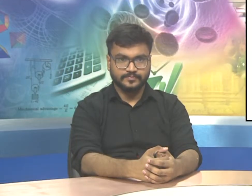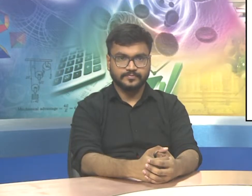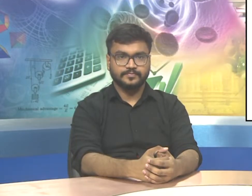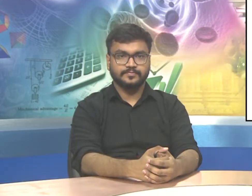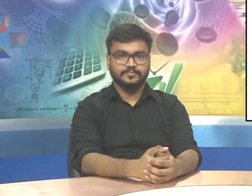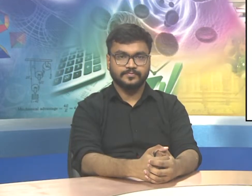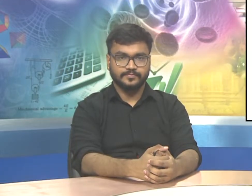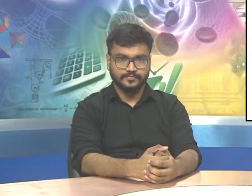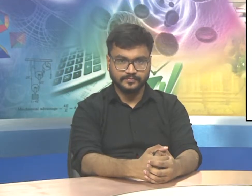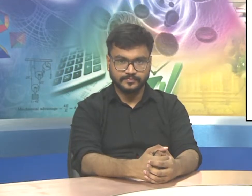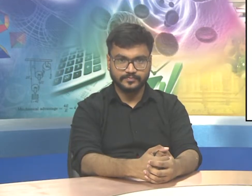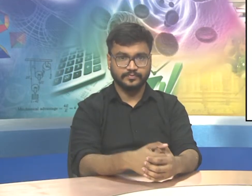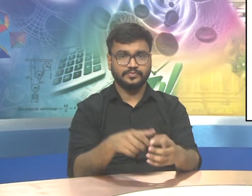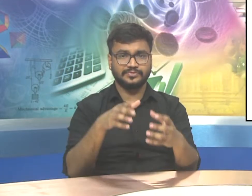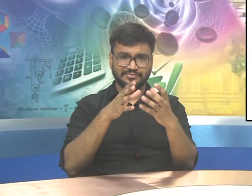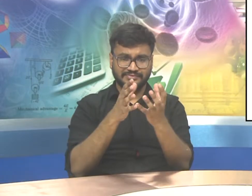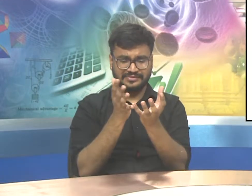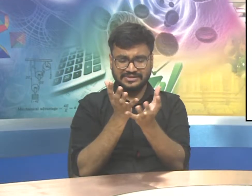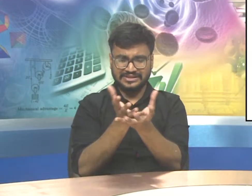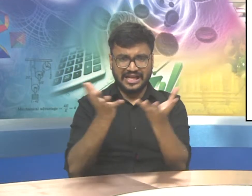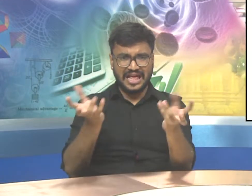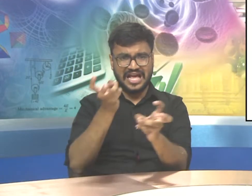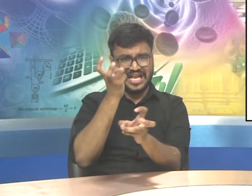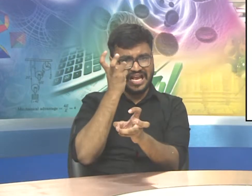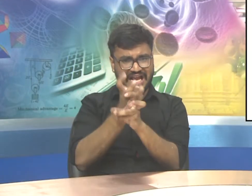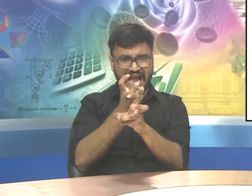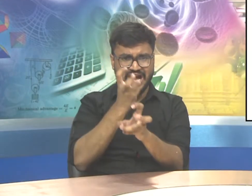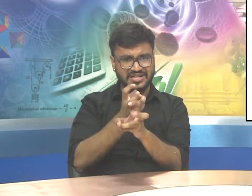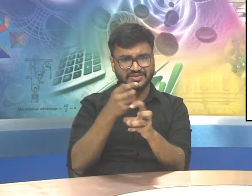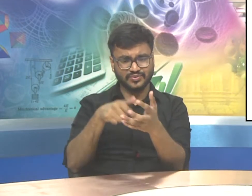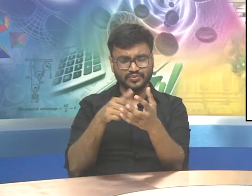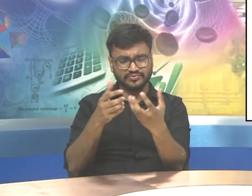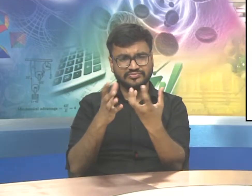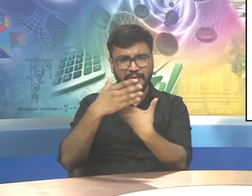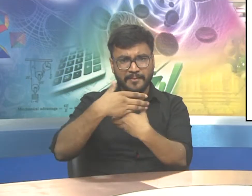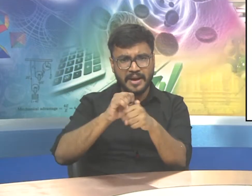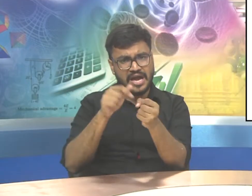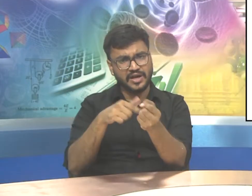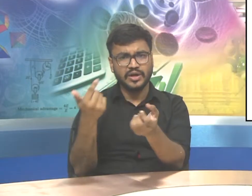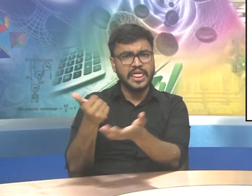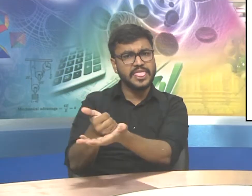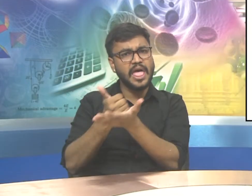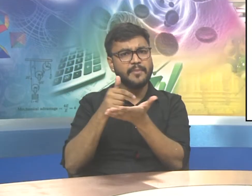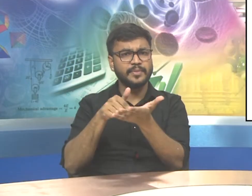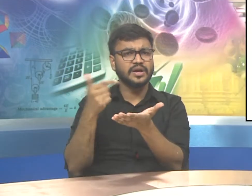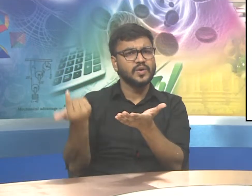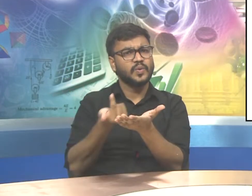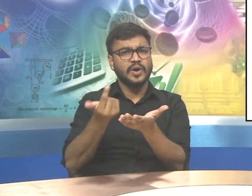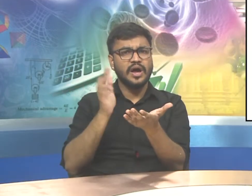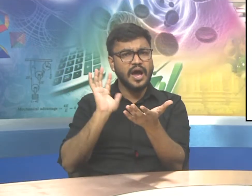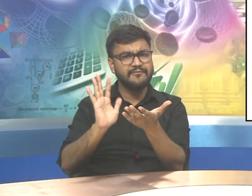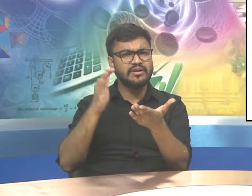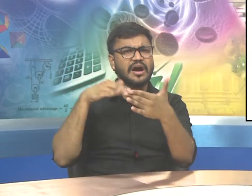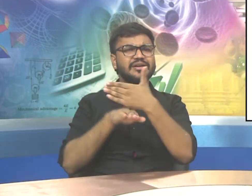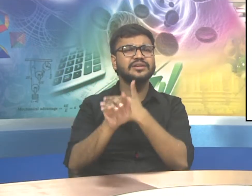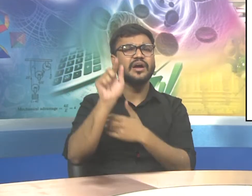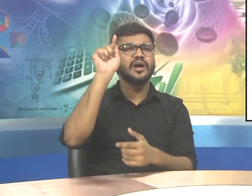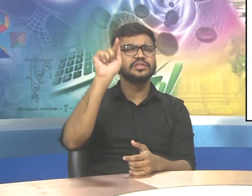they scratch the stone. These improved tools help them in